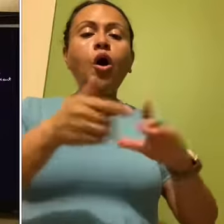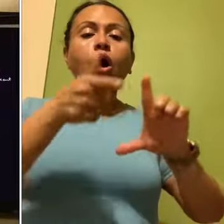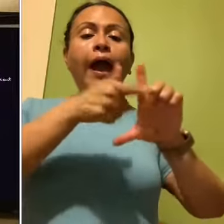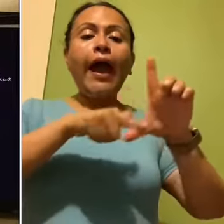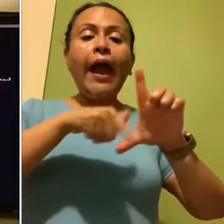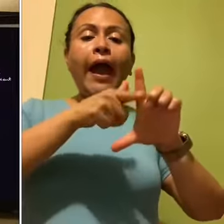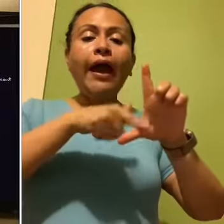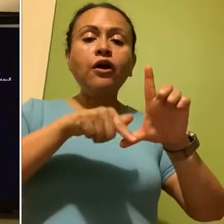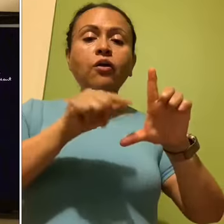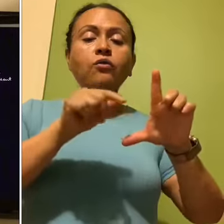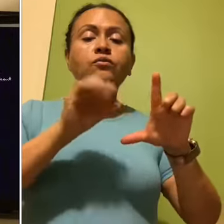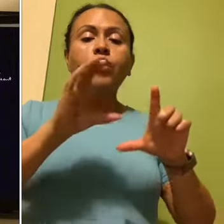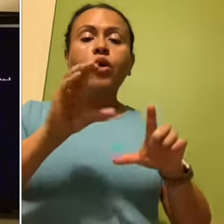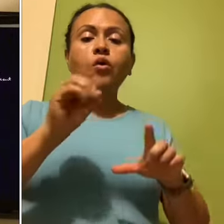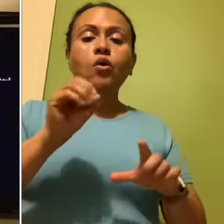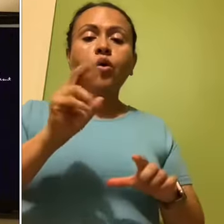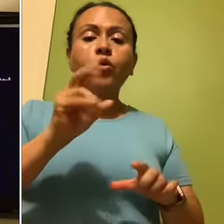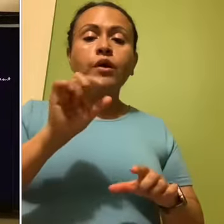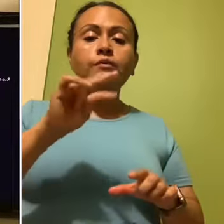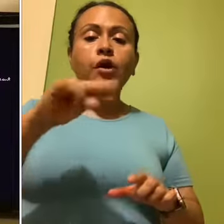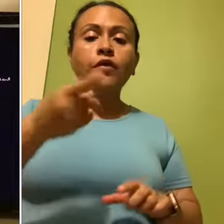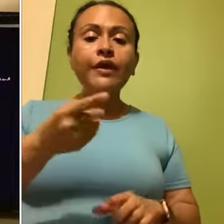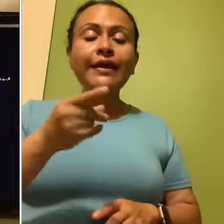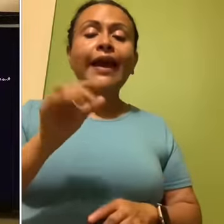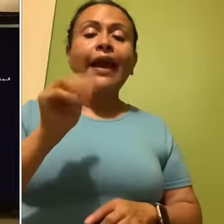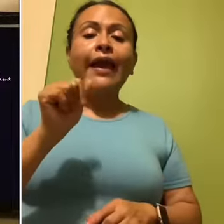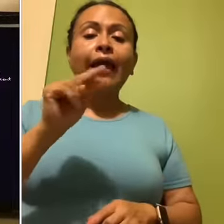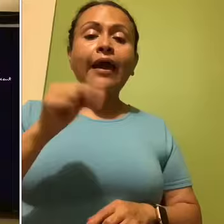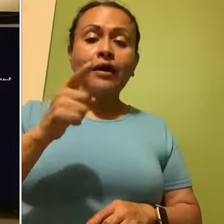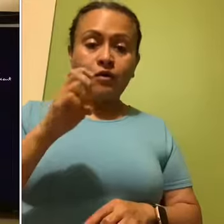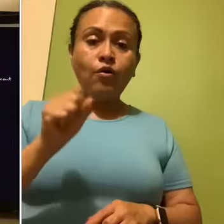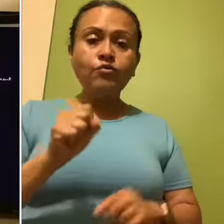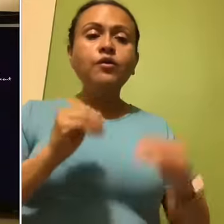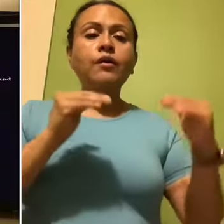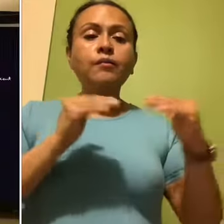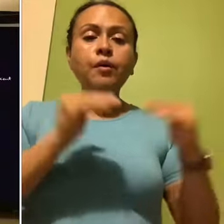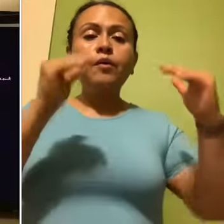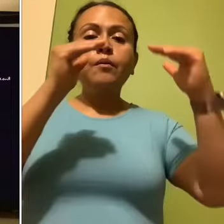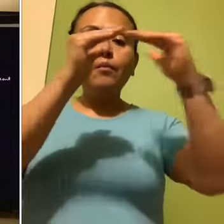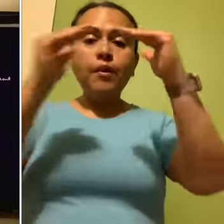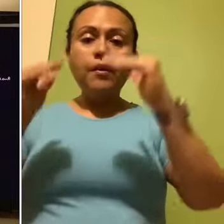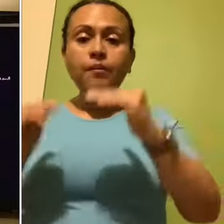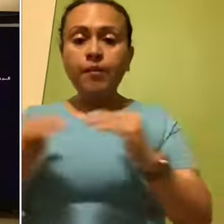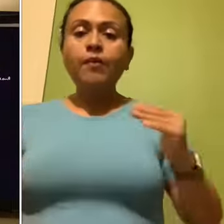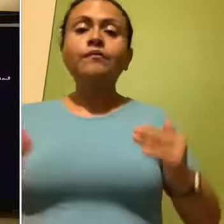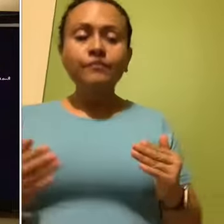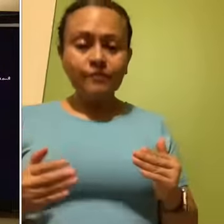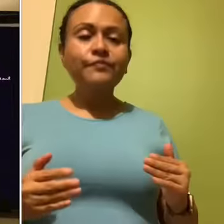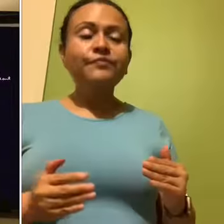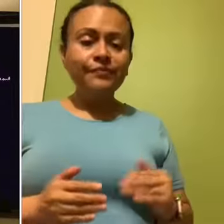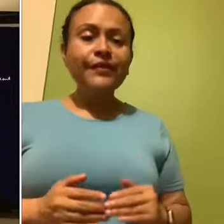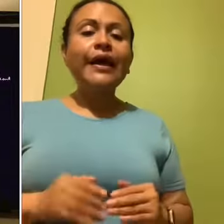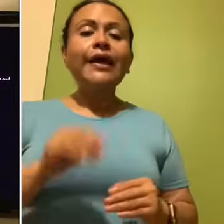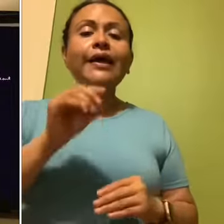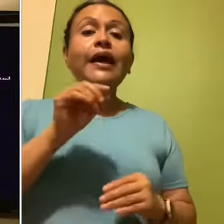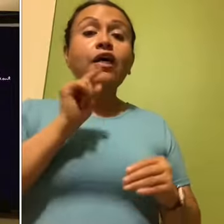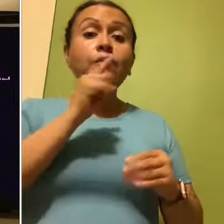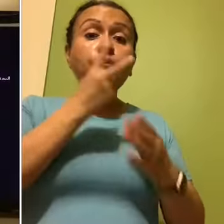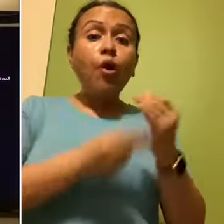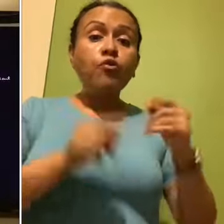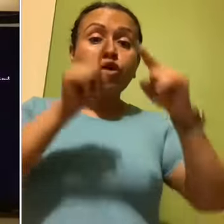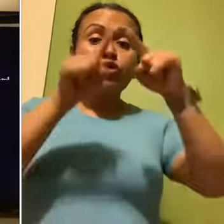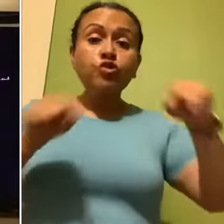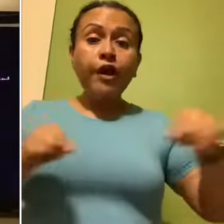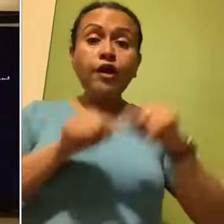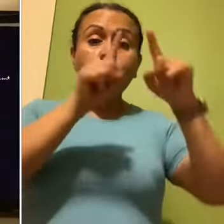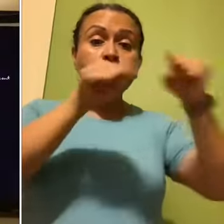of each other. All the corresponding angles, 60 corresponds to this 60, 30 corresponds to this 30, and 90 corresponds to this one. So these 2